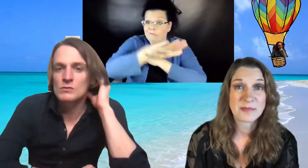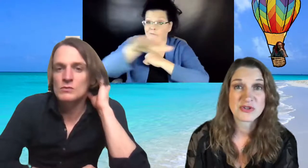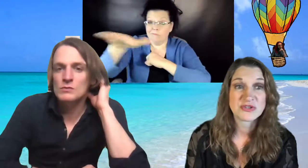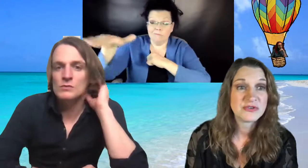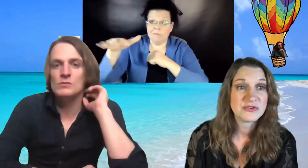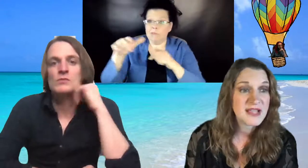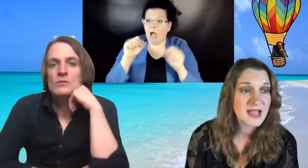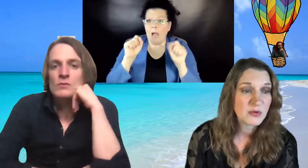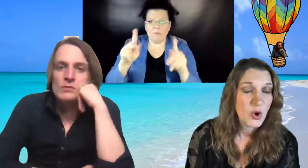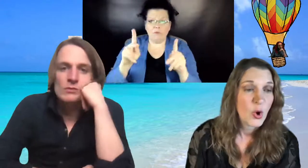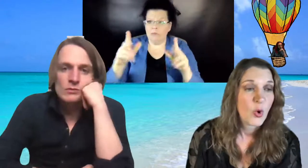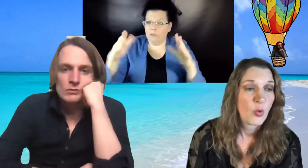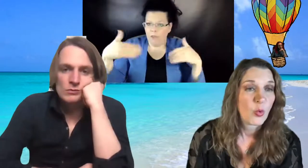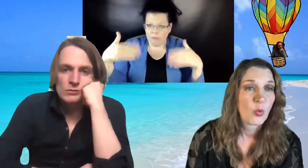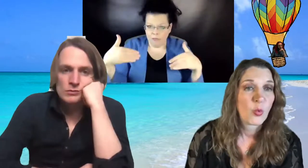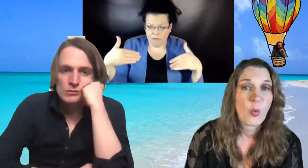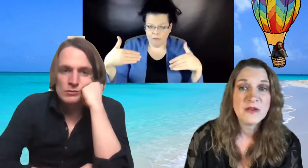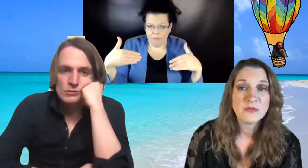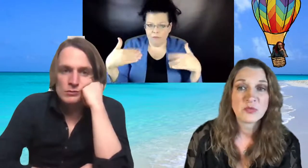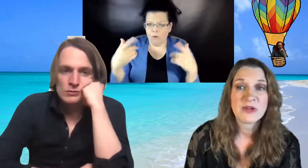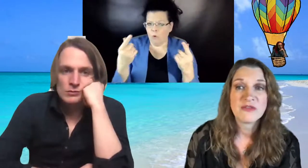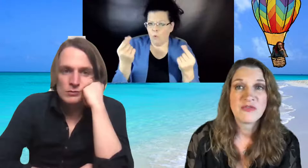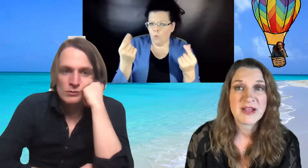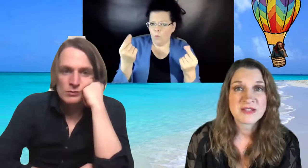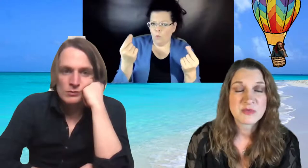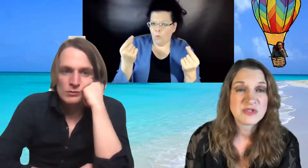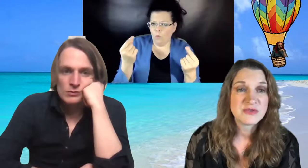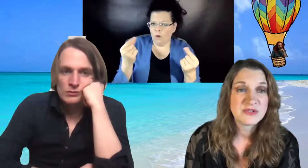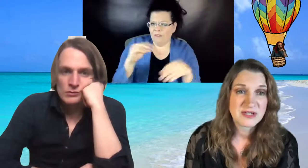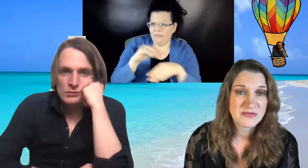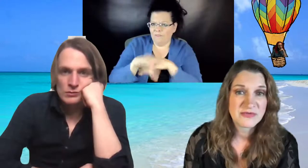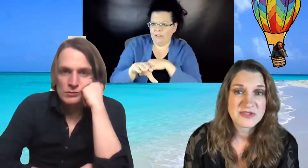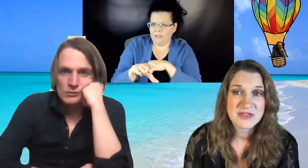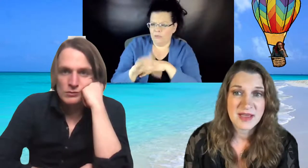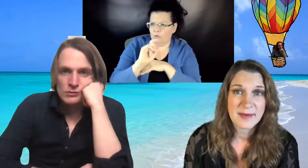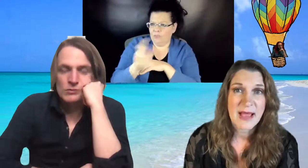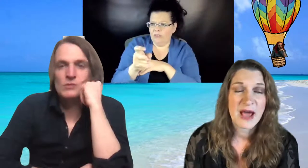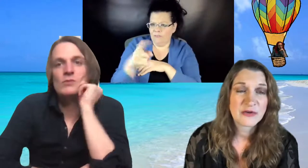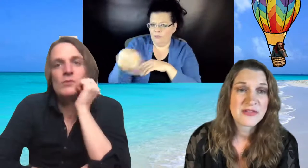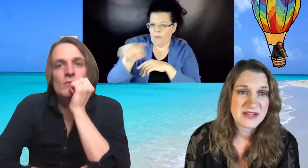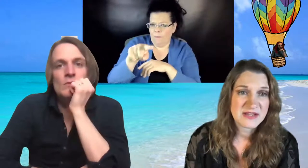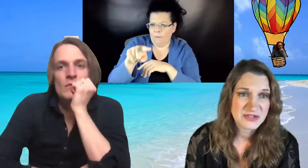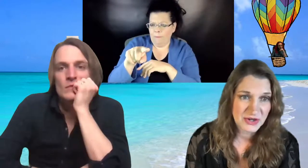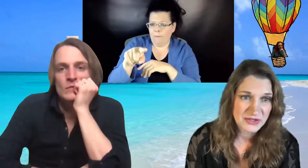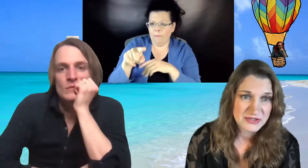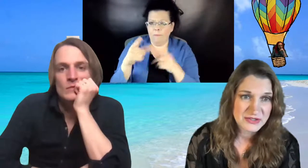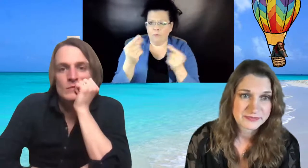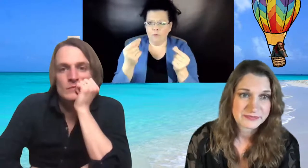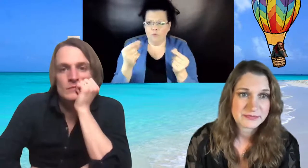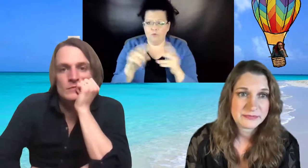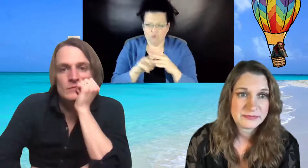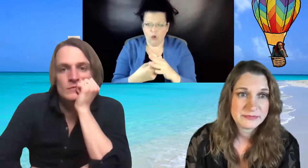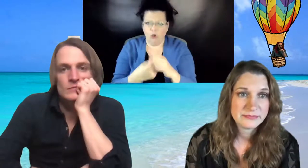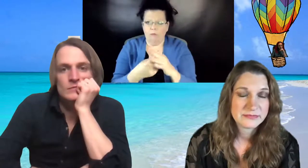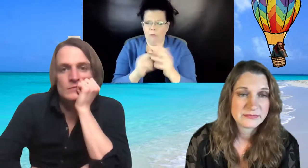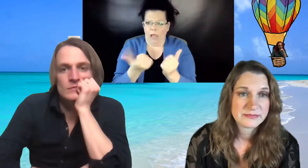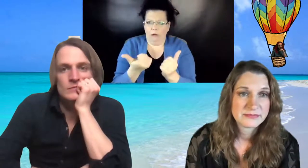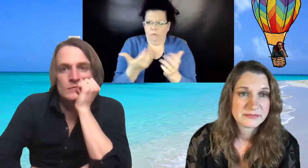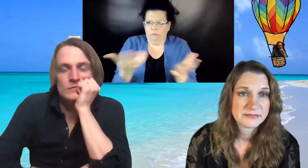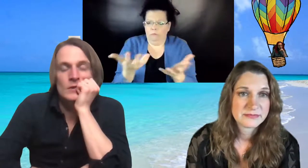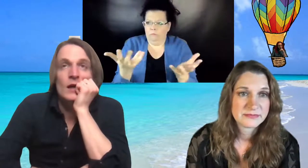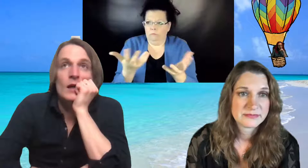that opportunity yet, what advice would you give to them? How do they start?